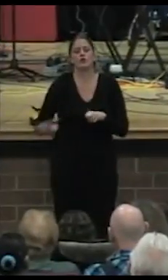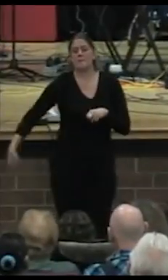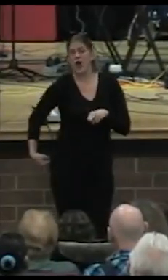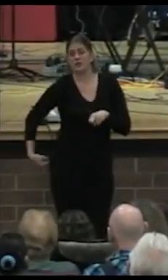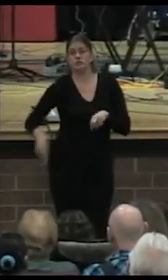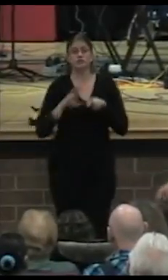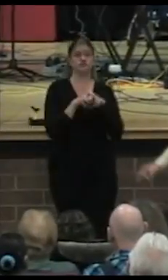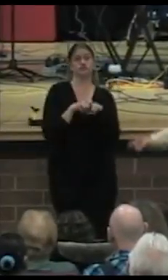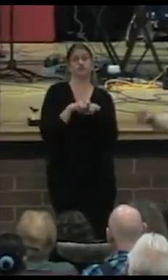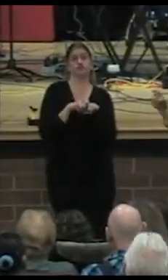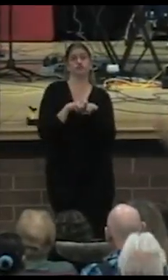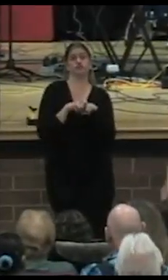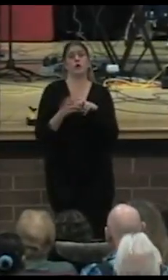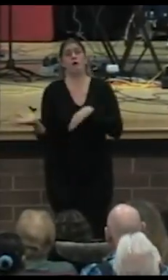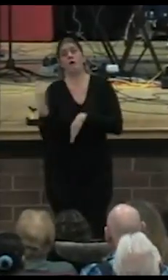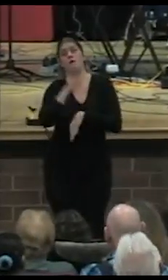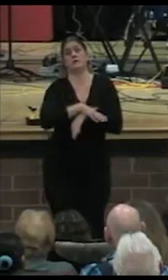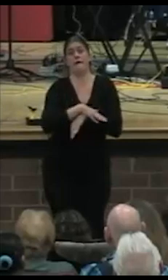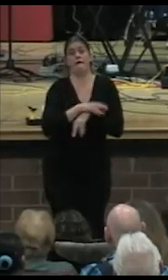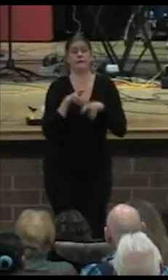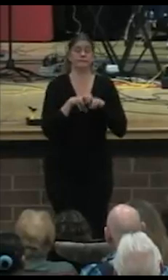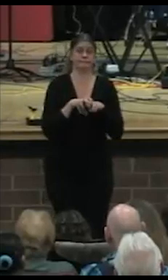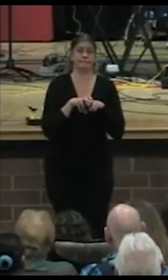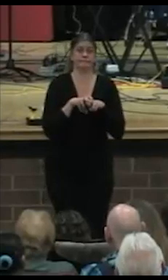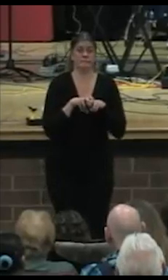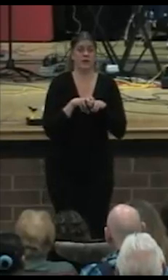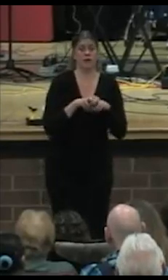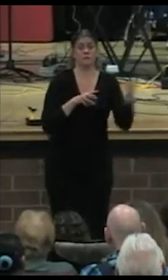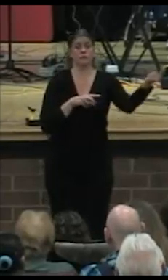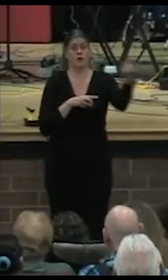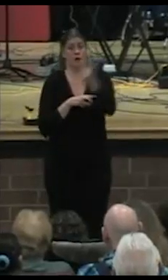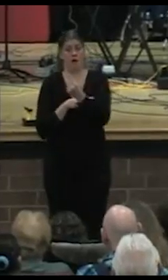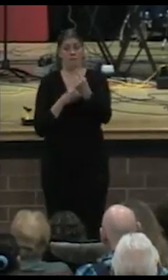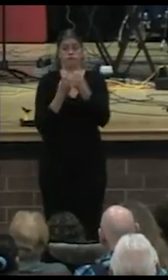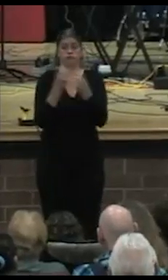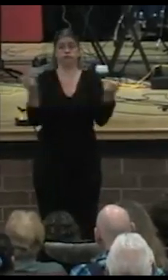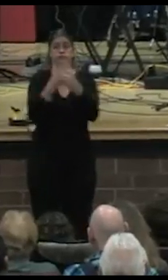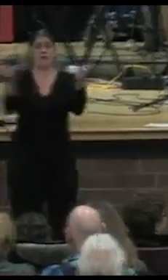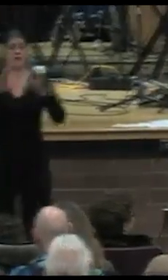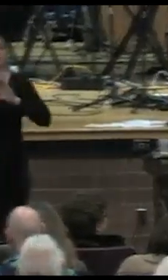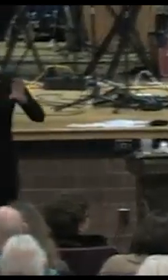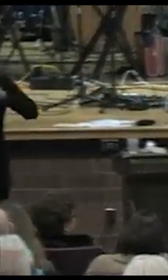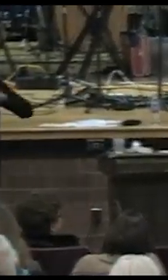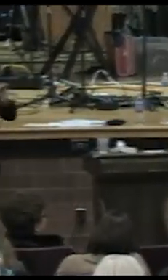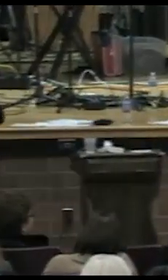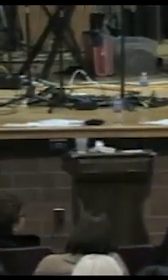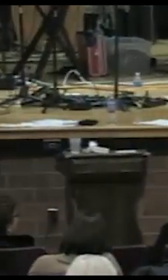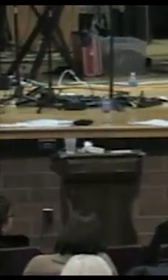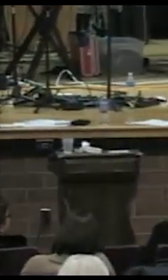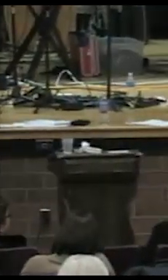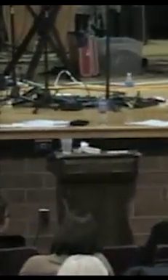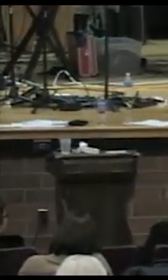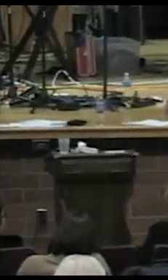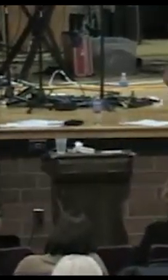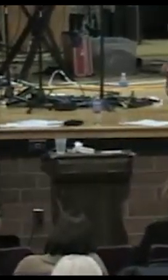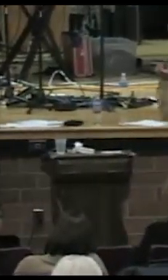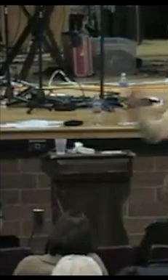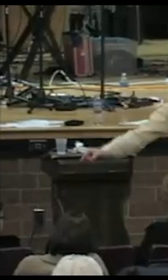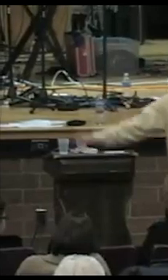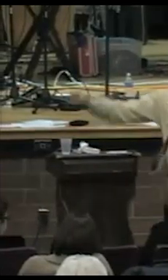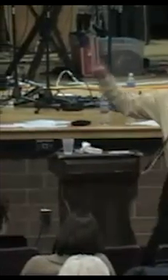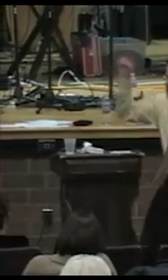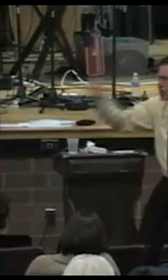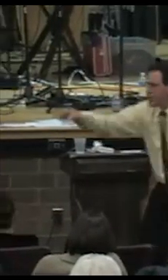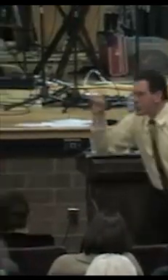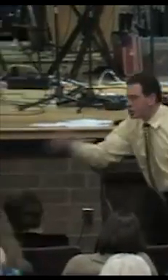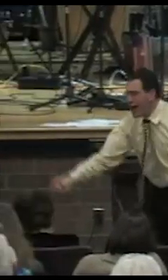butt. Hallelujah. God is not calling you to sit on your tuchus in the kingdom of God. He's calling you to get involved. He's calling you to